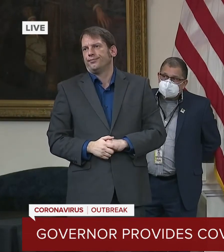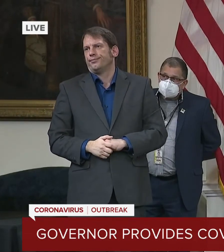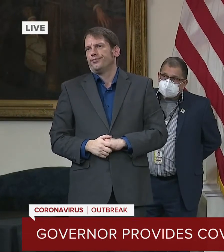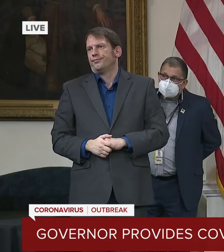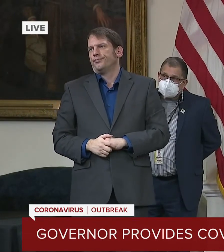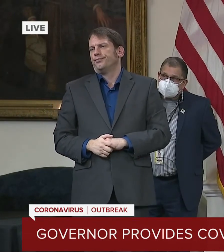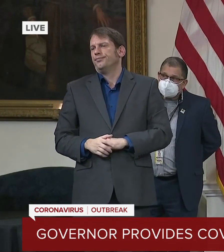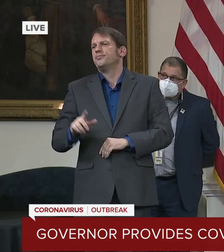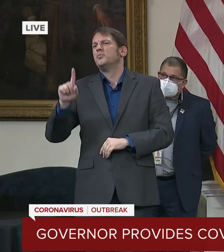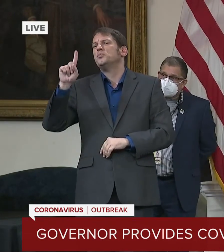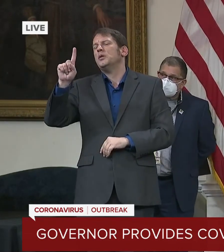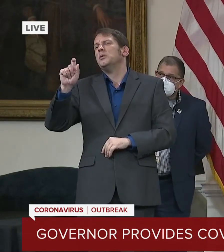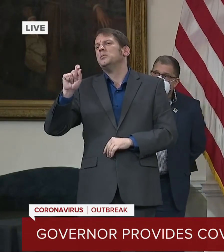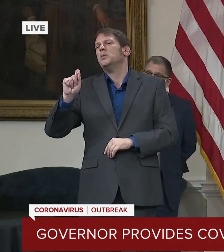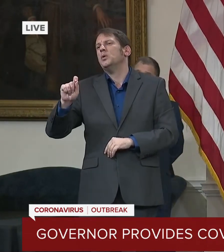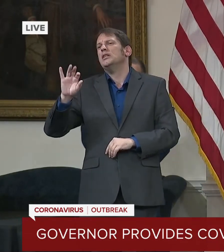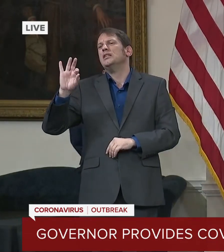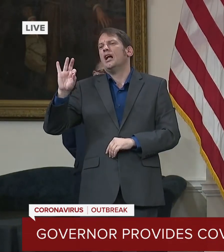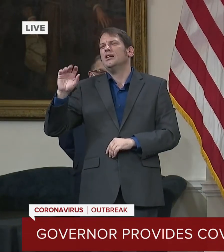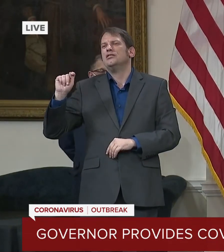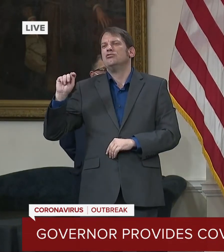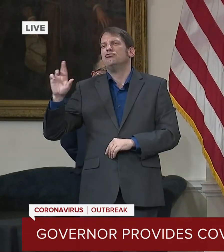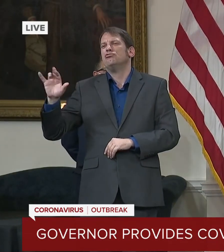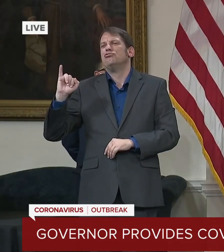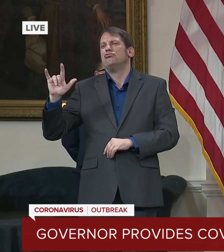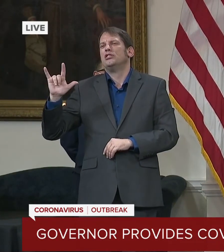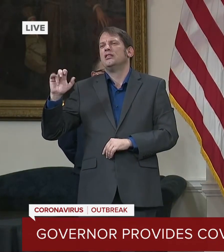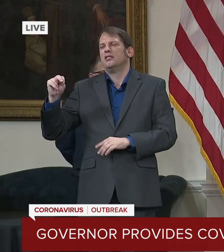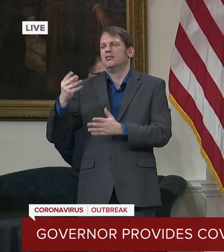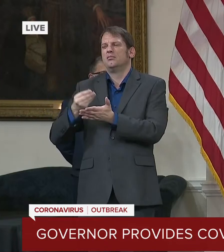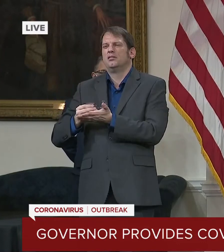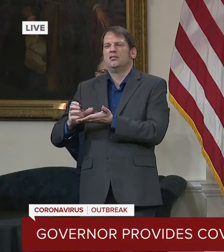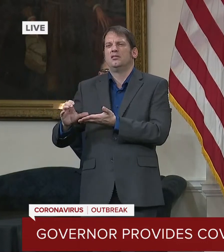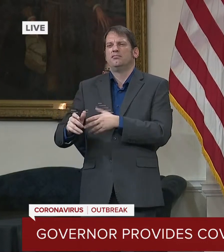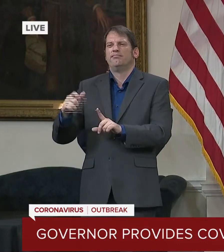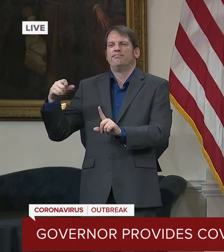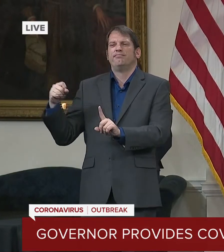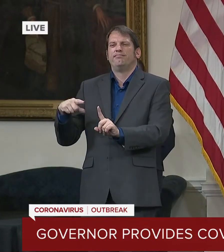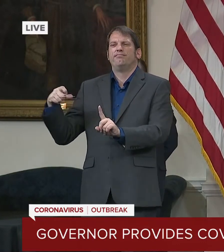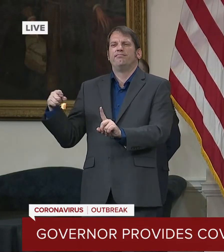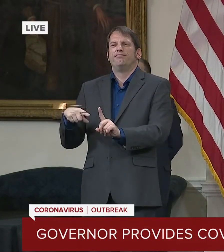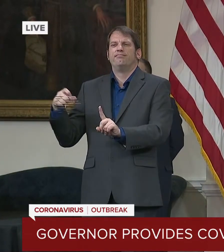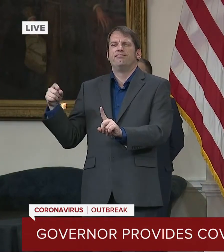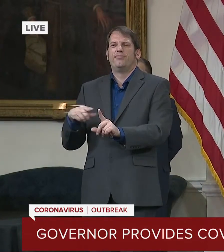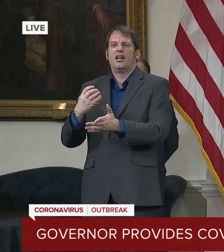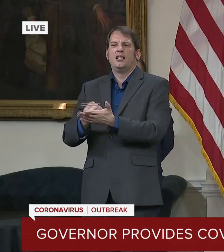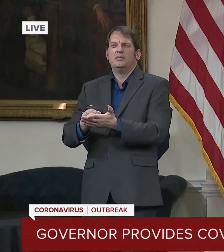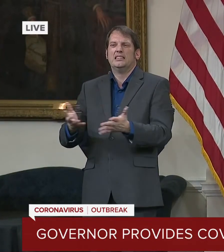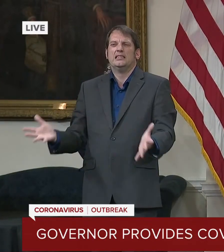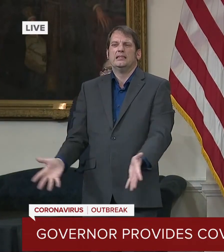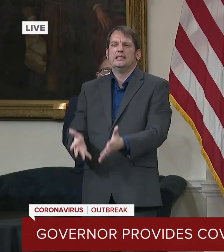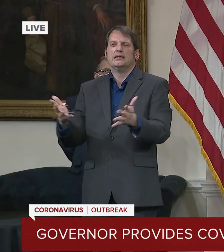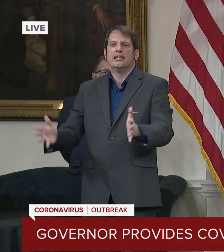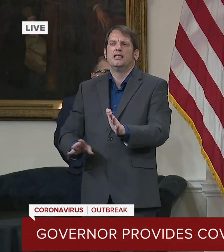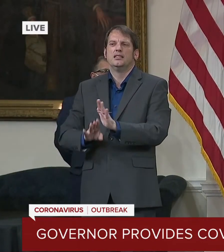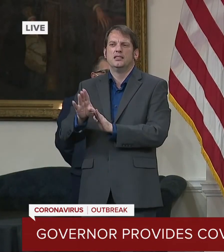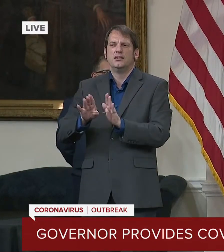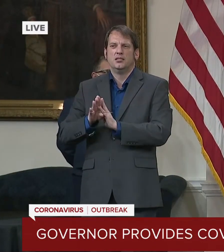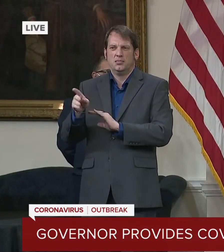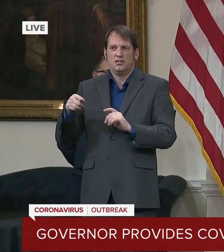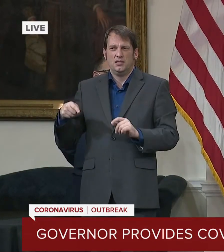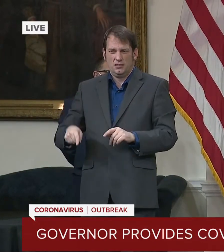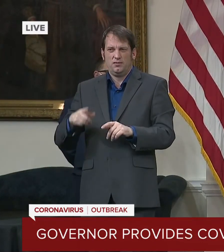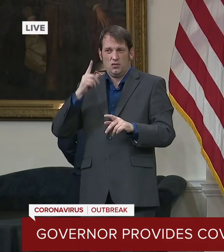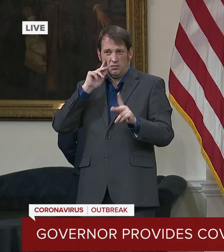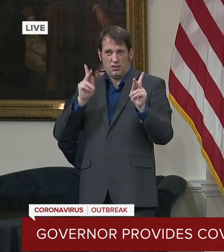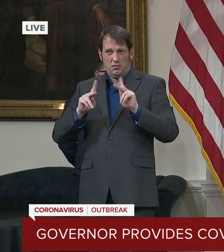going to take an active role in trying to lobby Republican senators who appear to be voicing fiscal concerns about